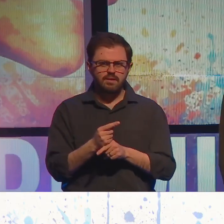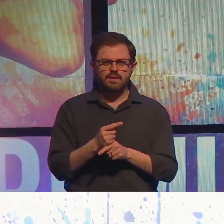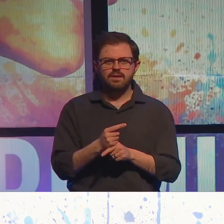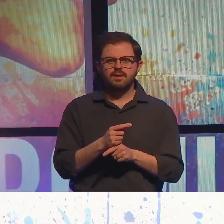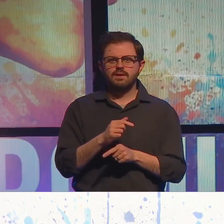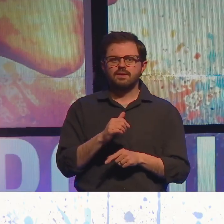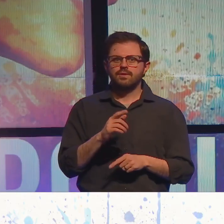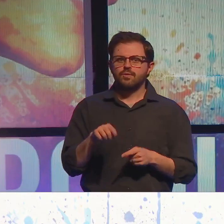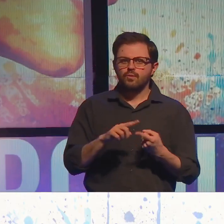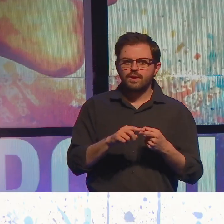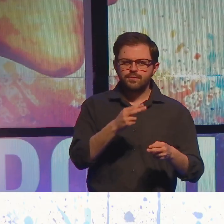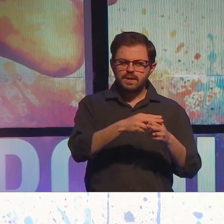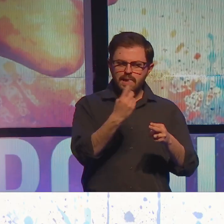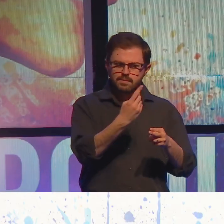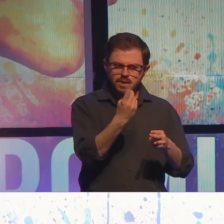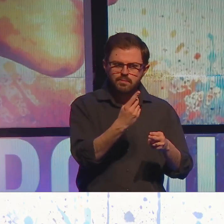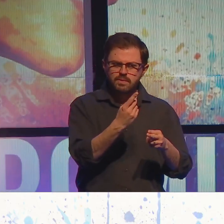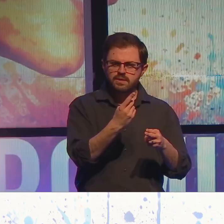of colonialism.